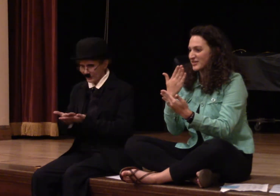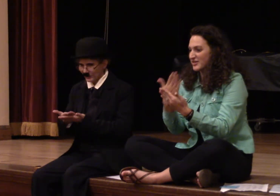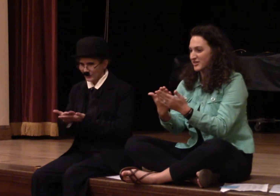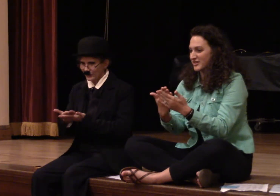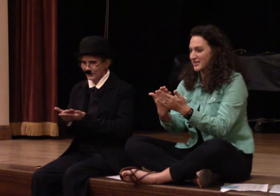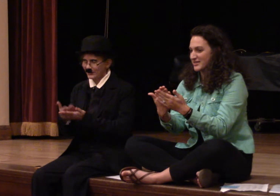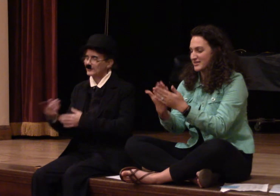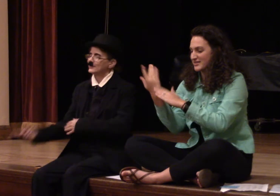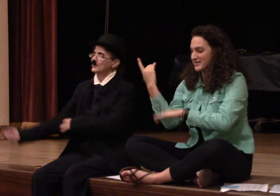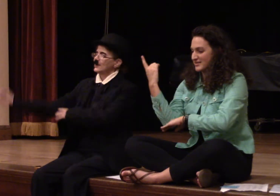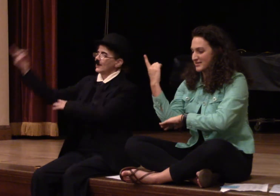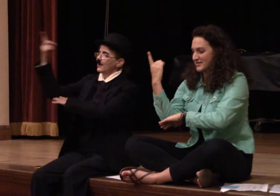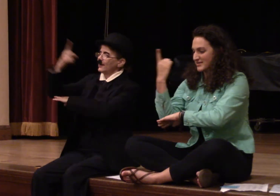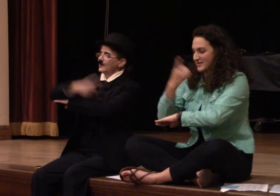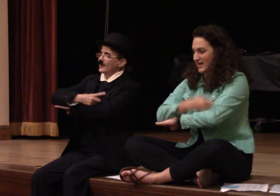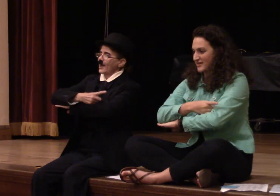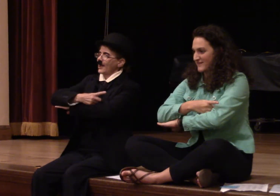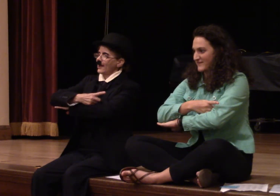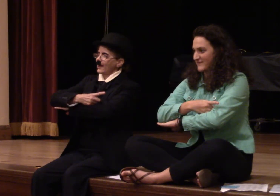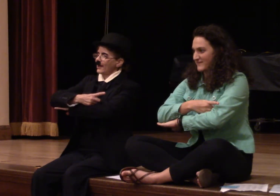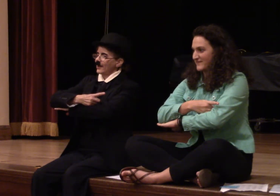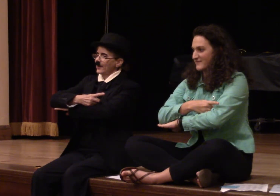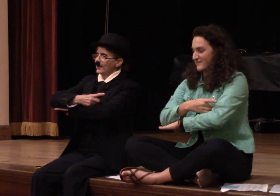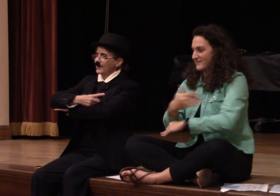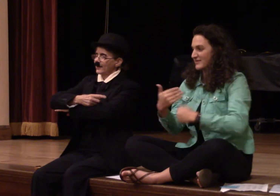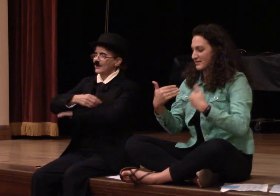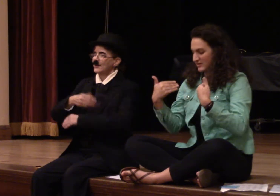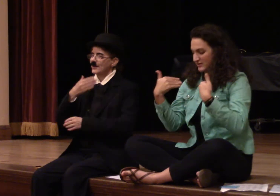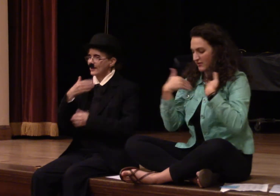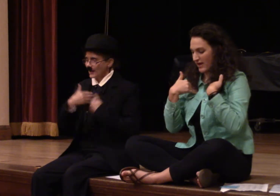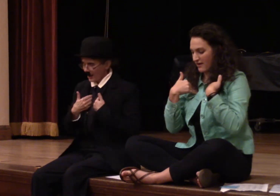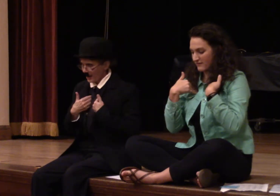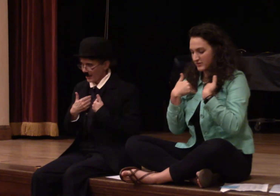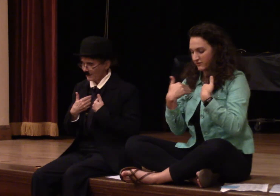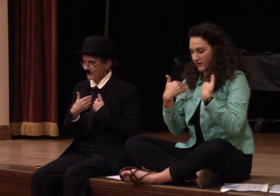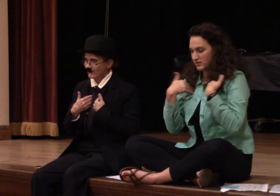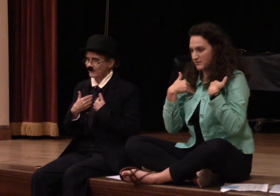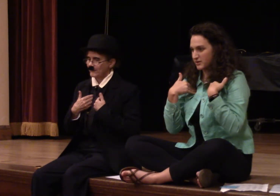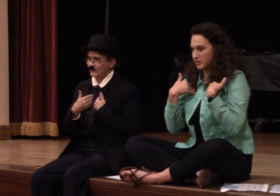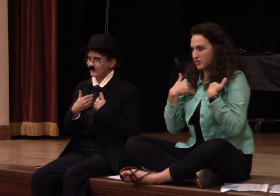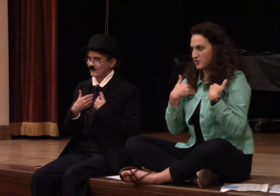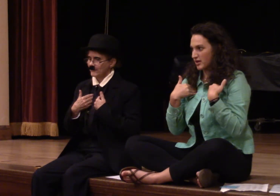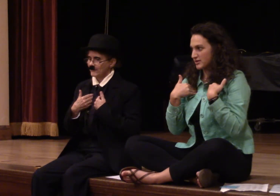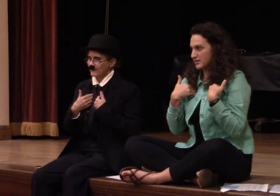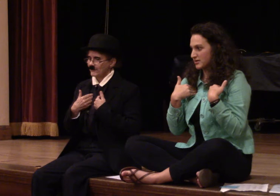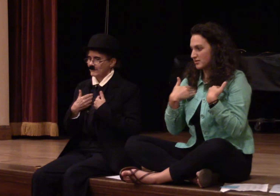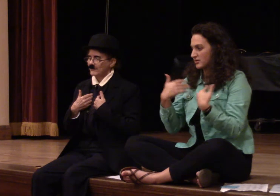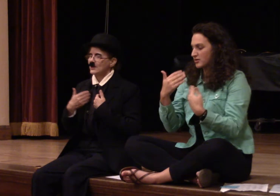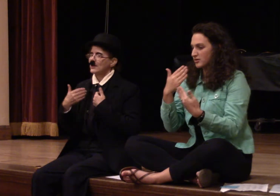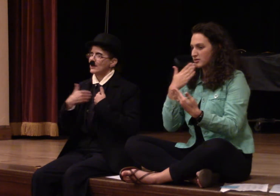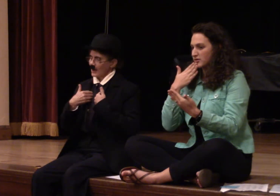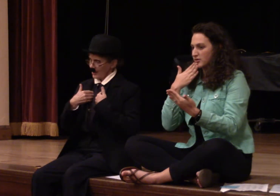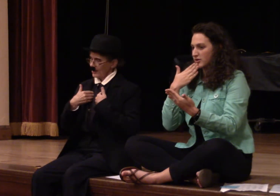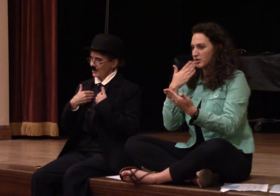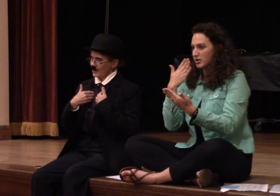good day. So have is your fingertips touching your chest. Good.